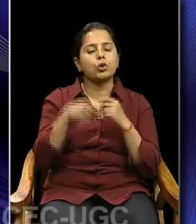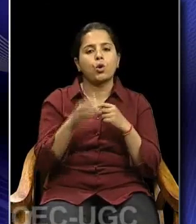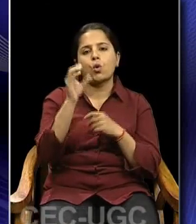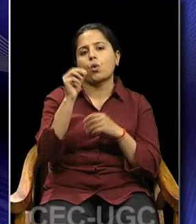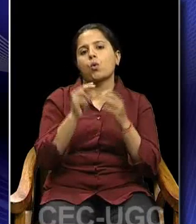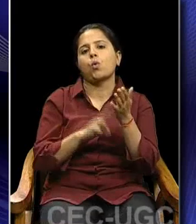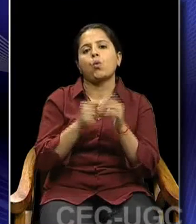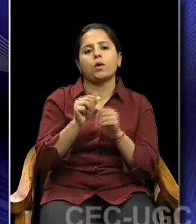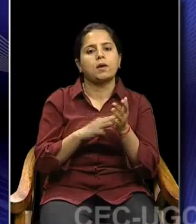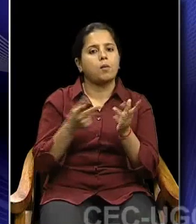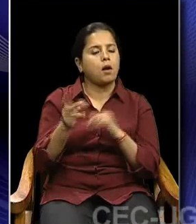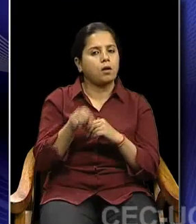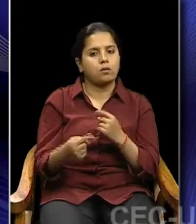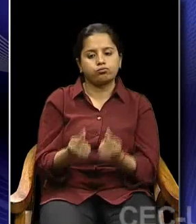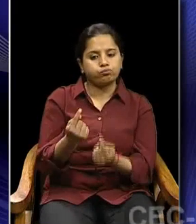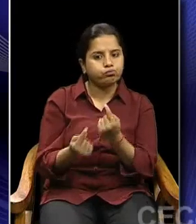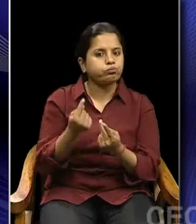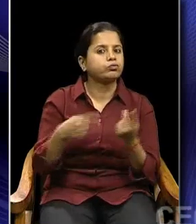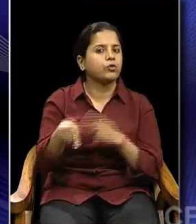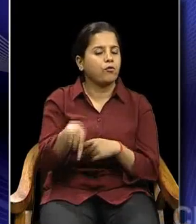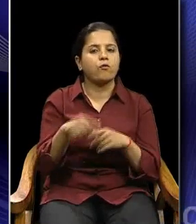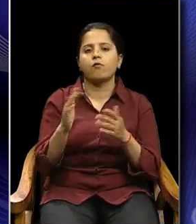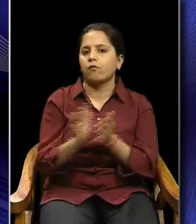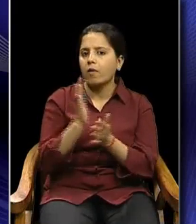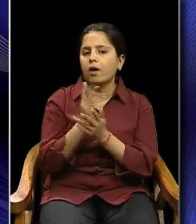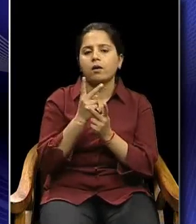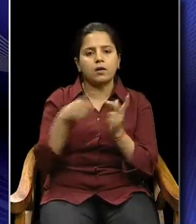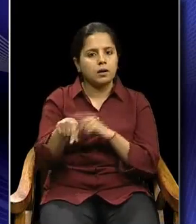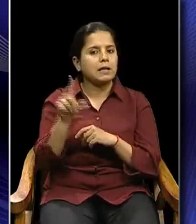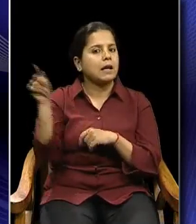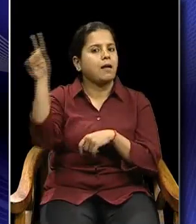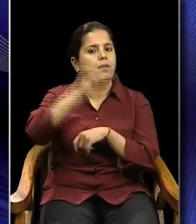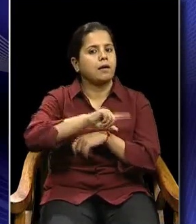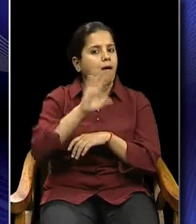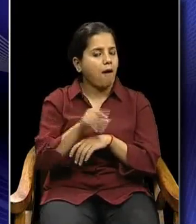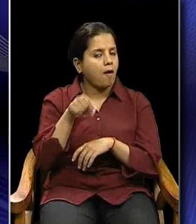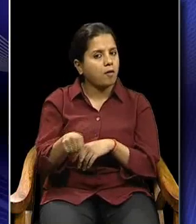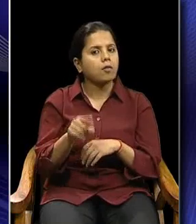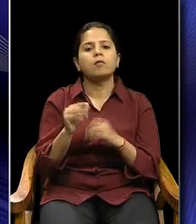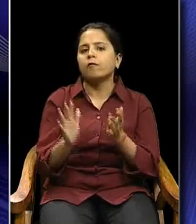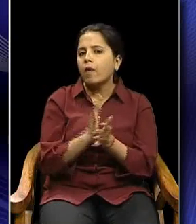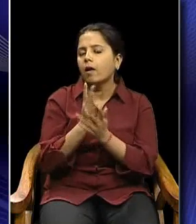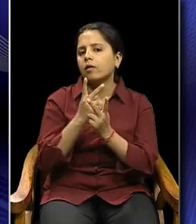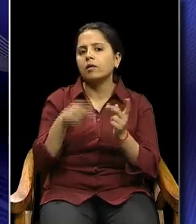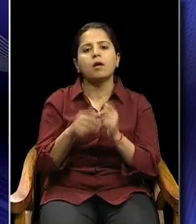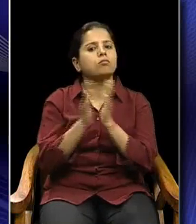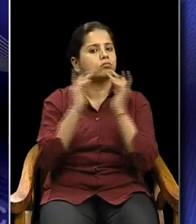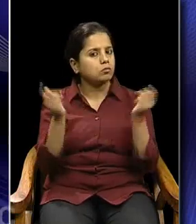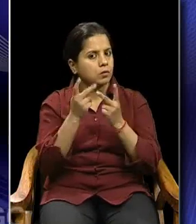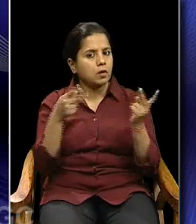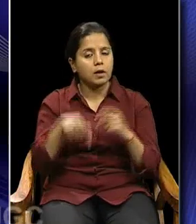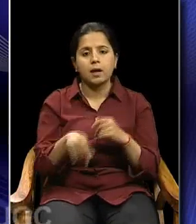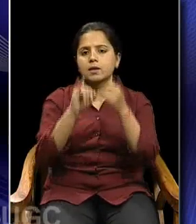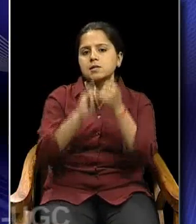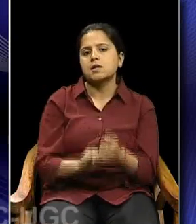which is a harvest festival, and it is a 10-day festival, and the way it is being celebrated in the southern part of